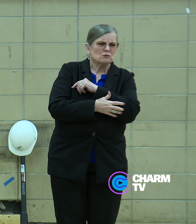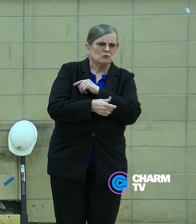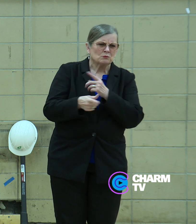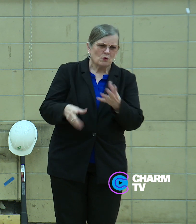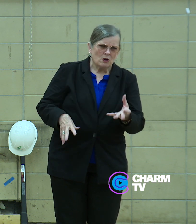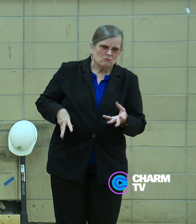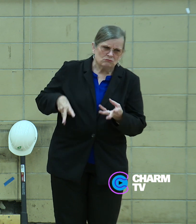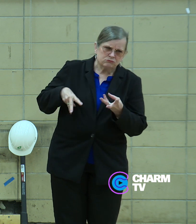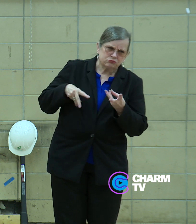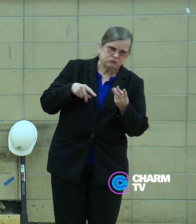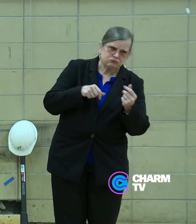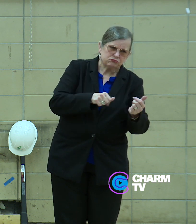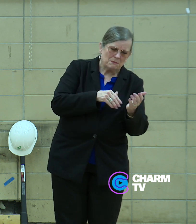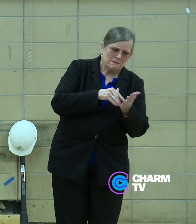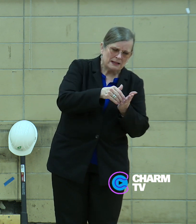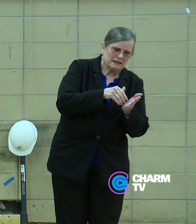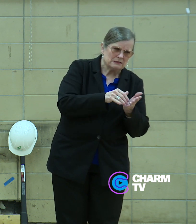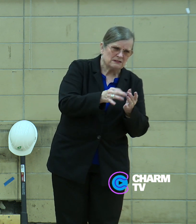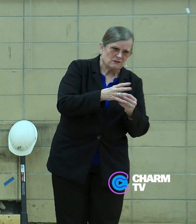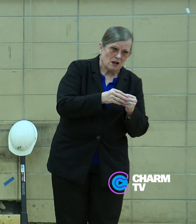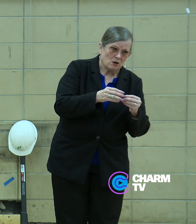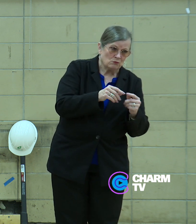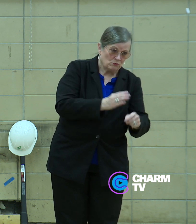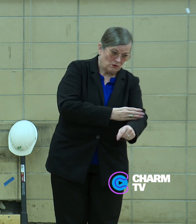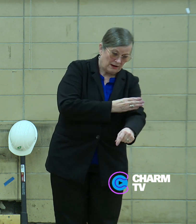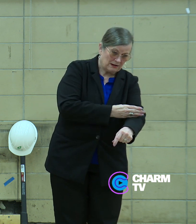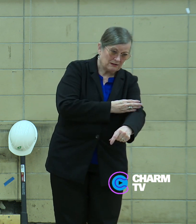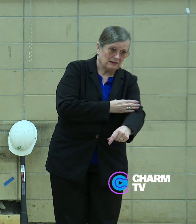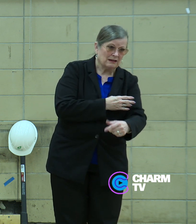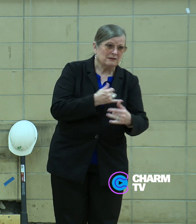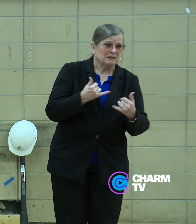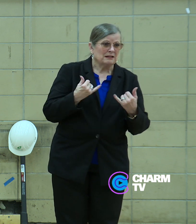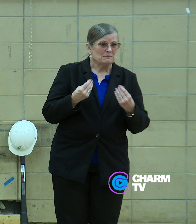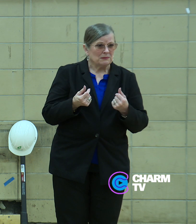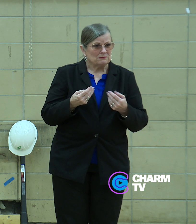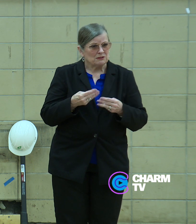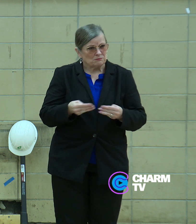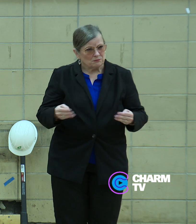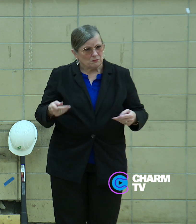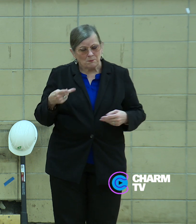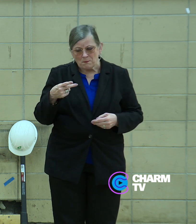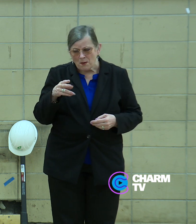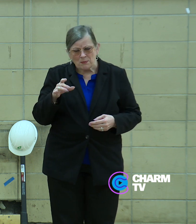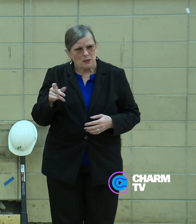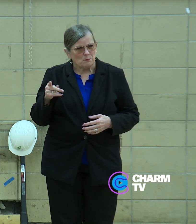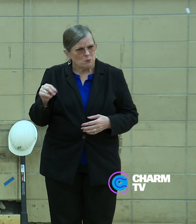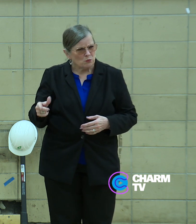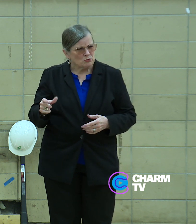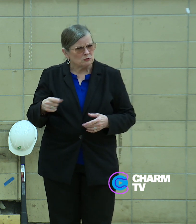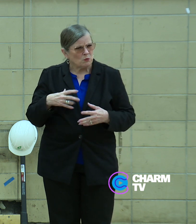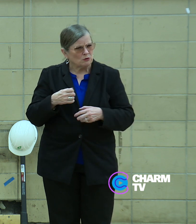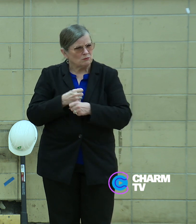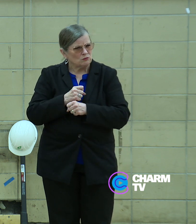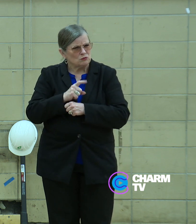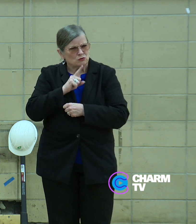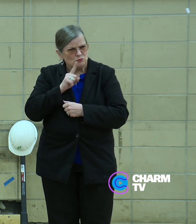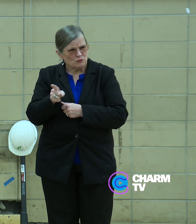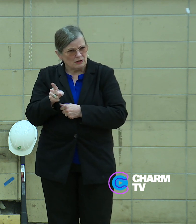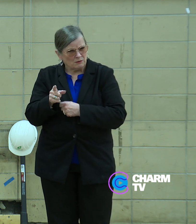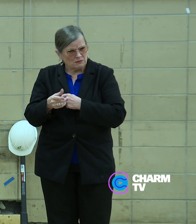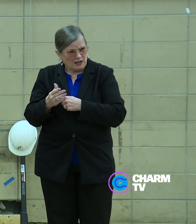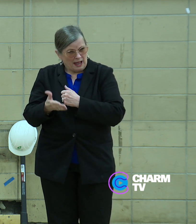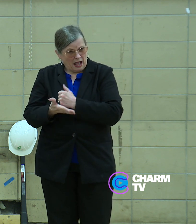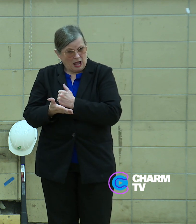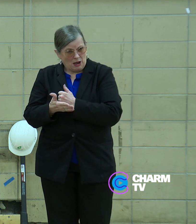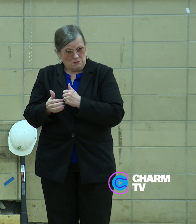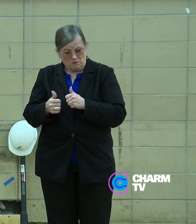into redeveloping rec centers, playgrounds, public pools, but I'm still sure that you could use some help from residents